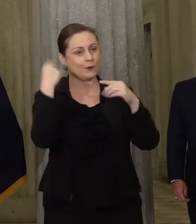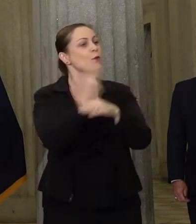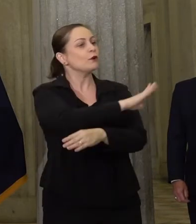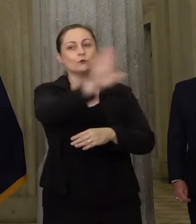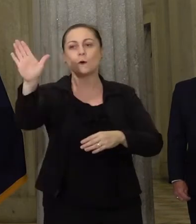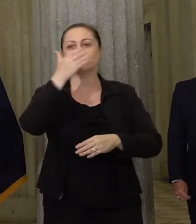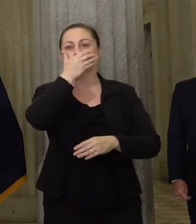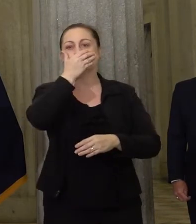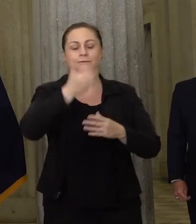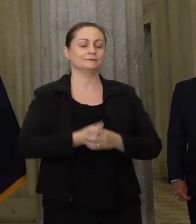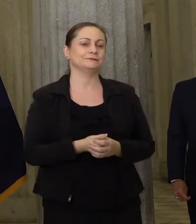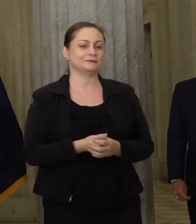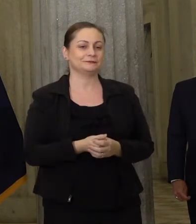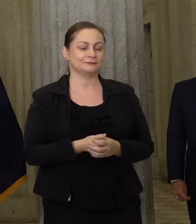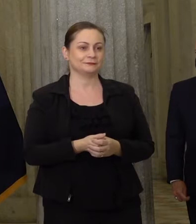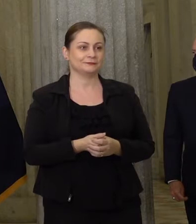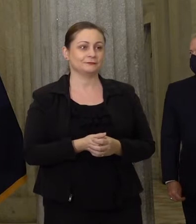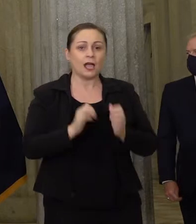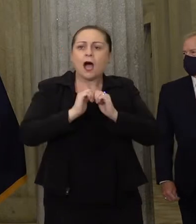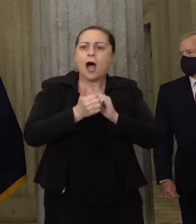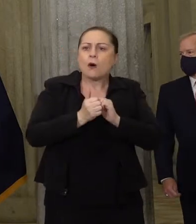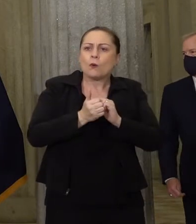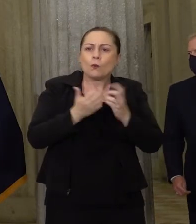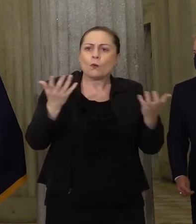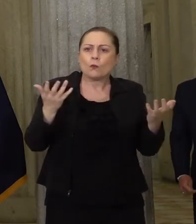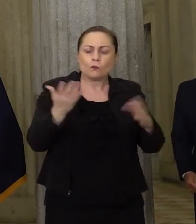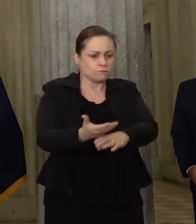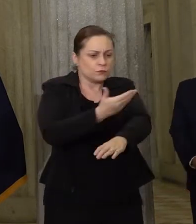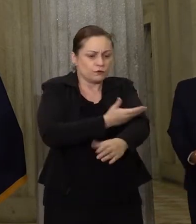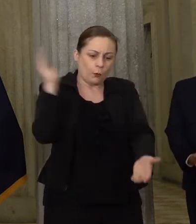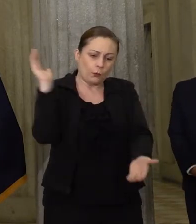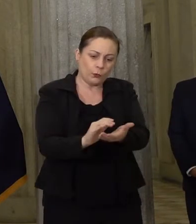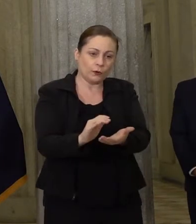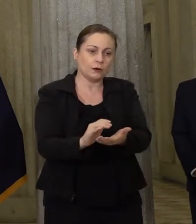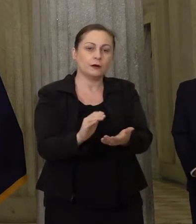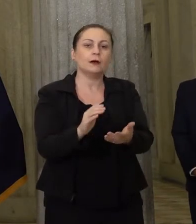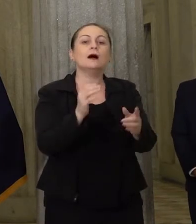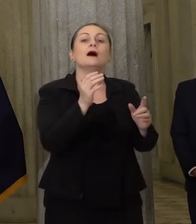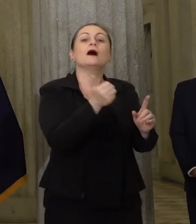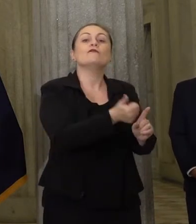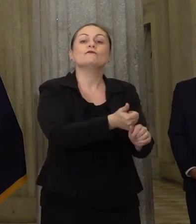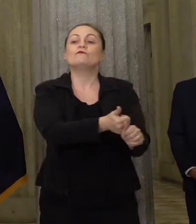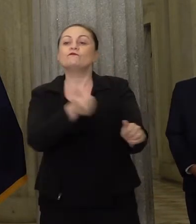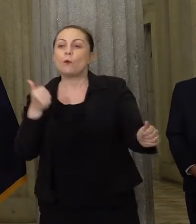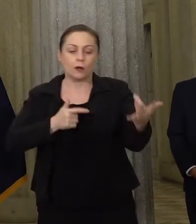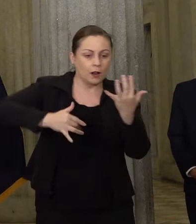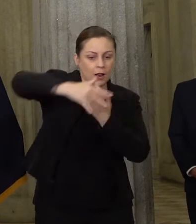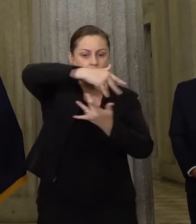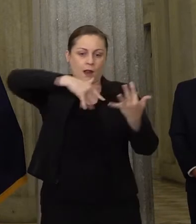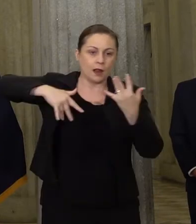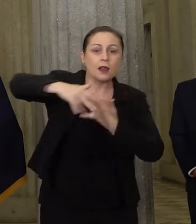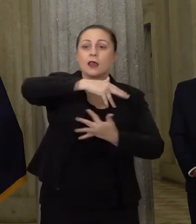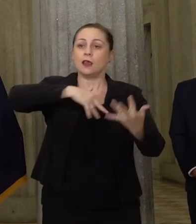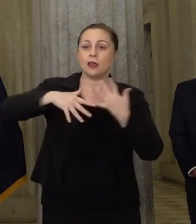masks. To do that, we need to avoid social activities that put us at greater risk for being exposed to this virus. And